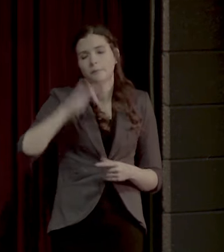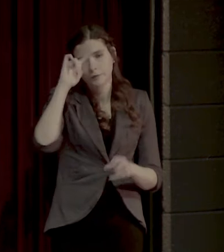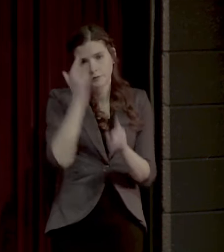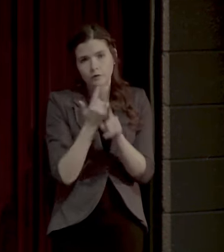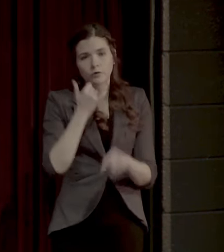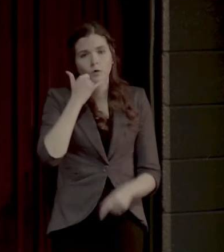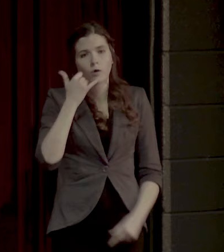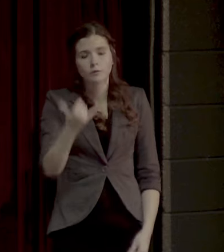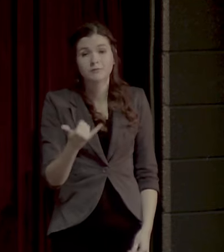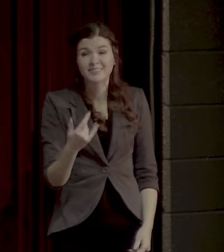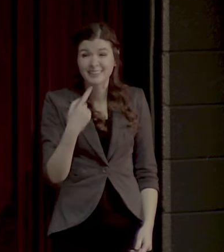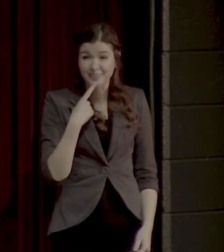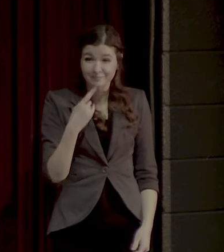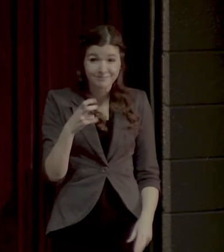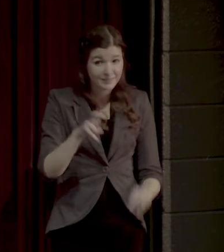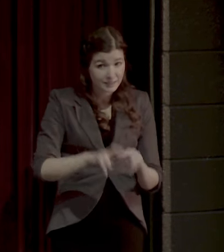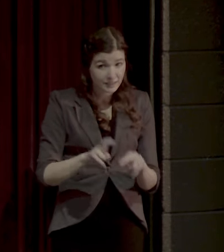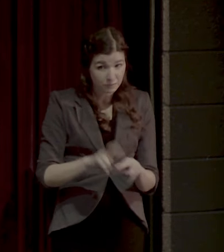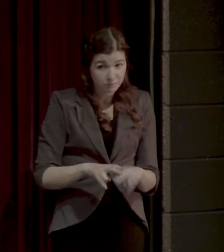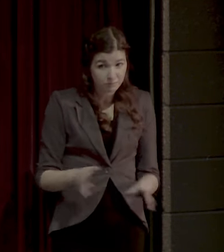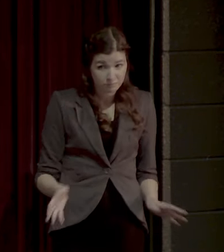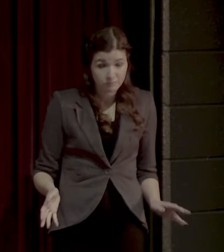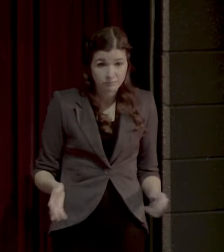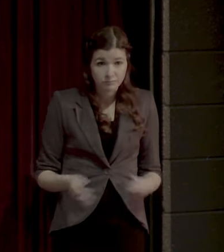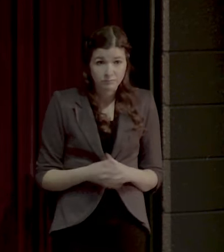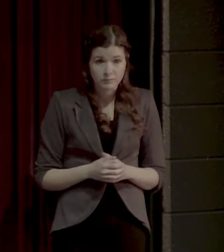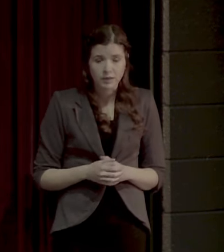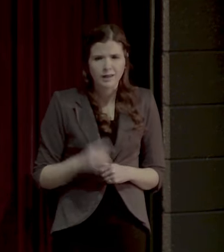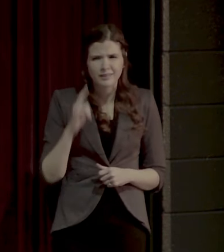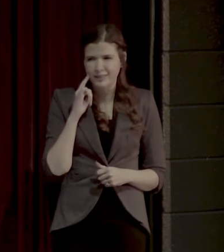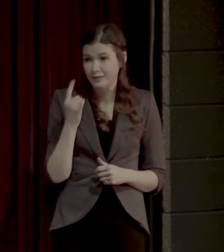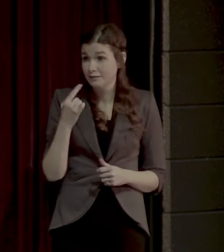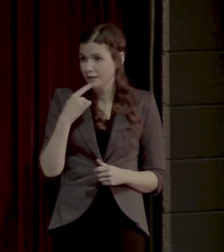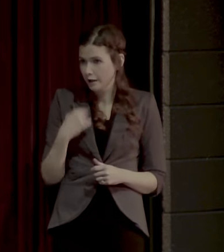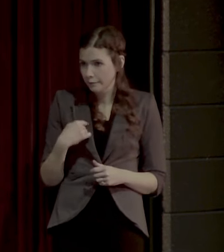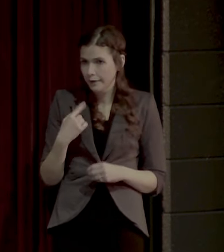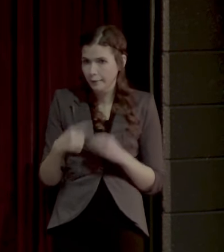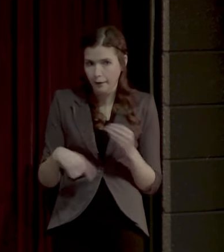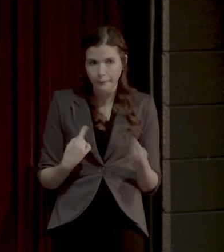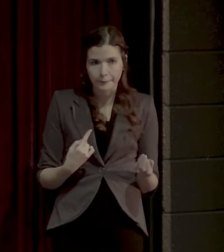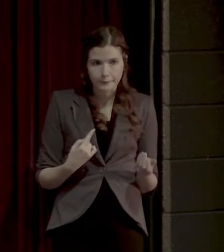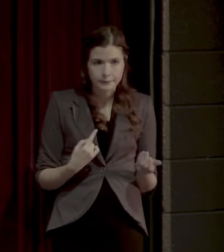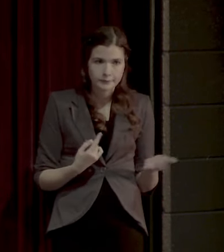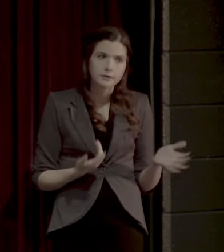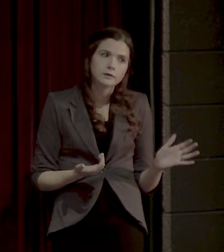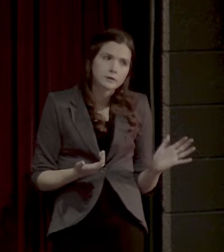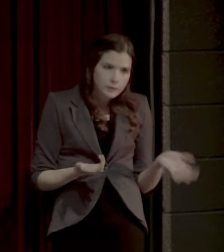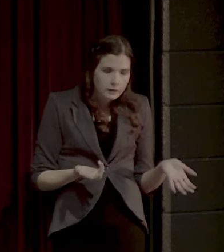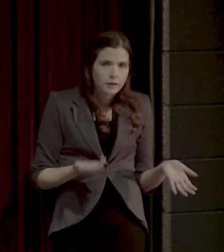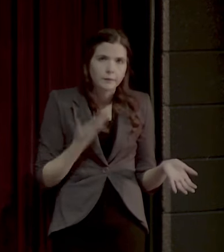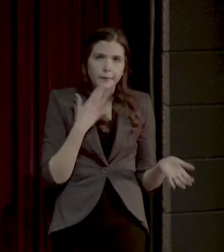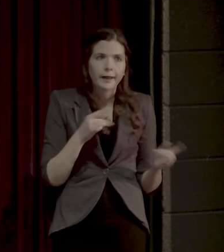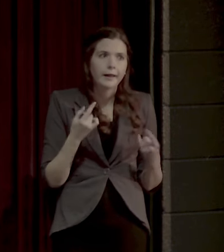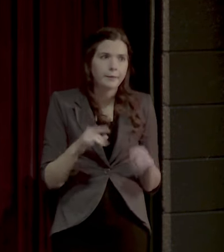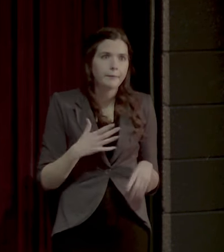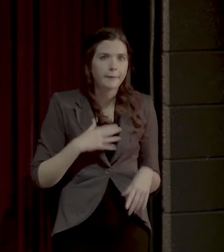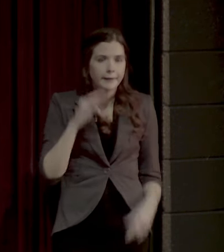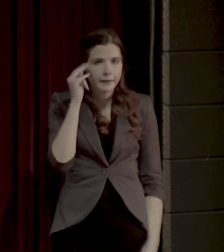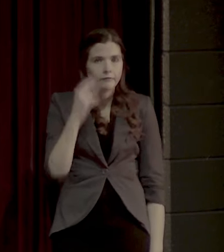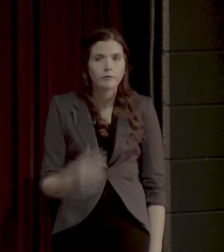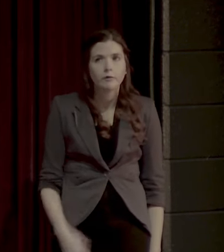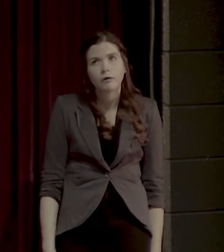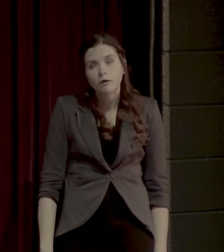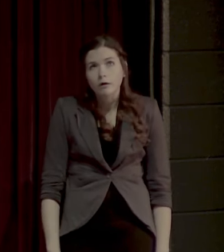me. He says, "You better sit down for this." I thought he was going to tell me about some kind of mischief my nephew had gotten into, so I sat